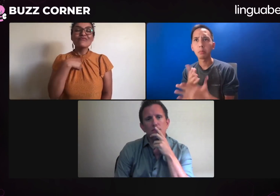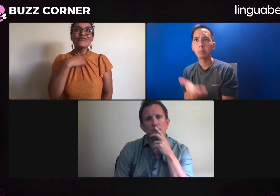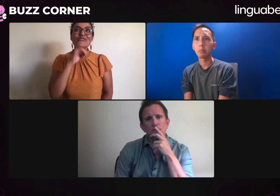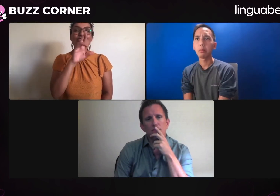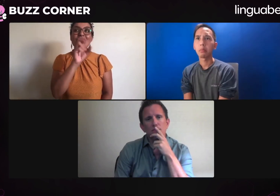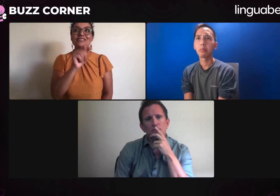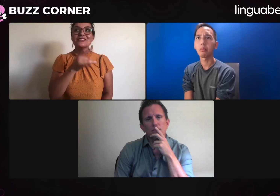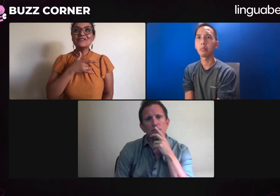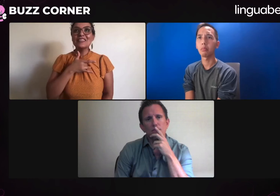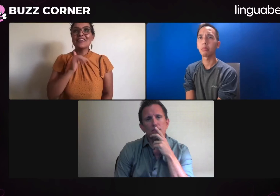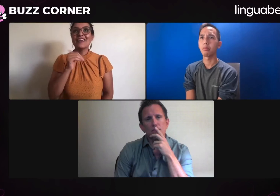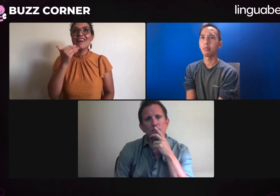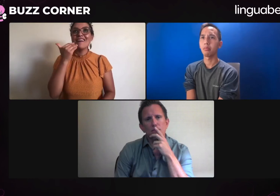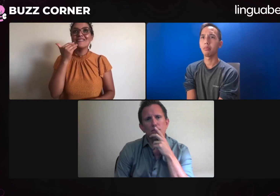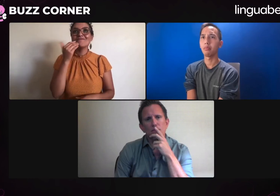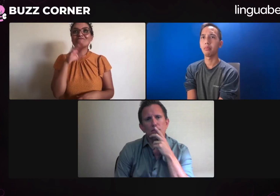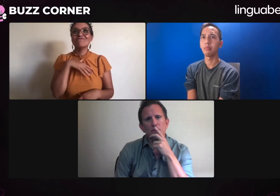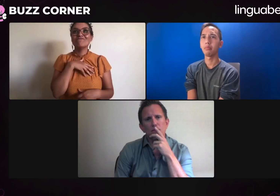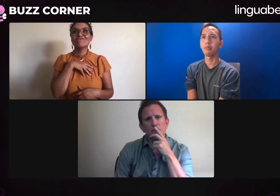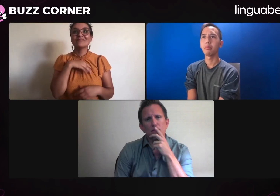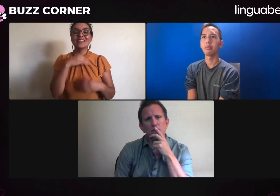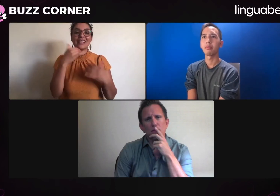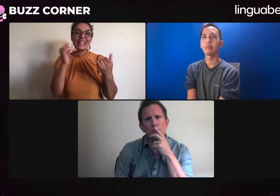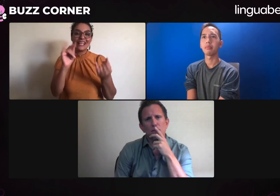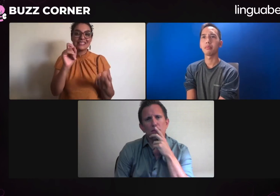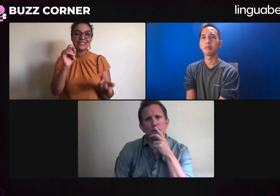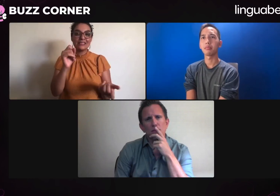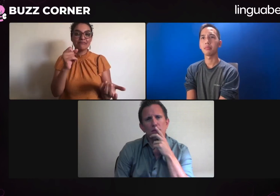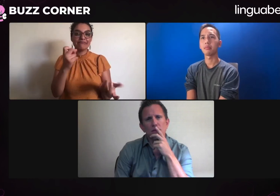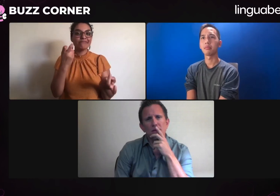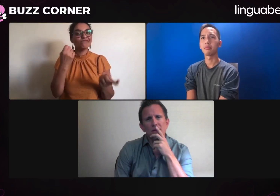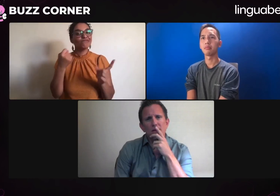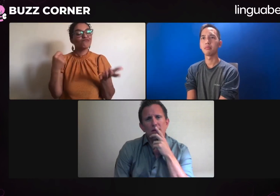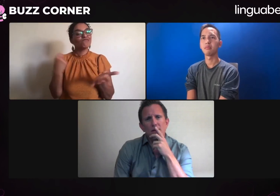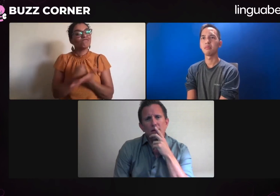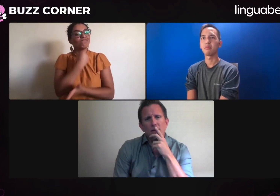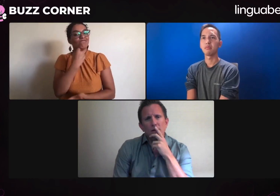Oh, Andrea, sorry, I didn't mean to interrupt. No, I just feel that,